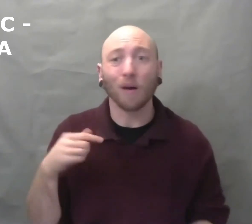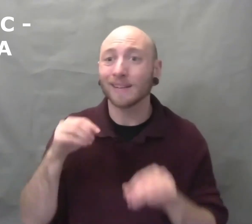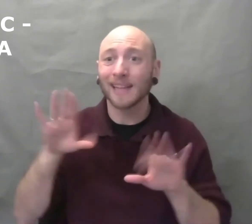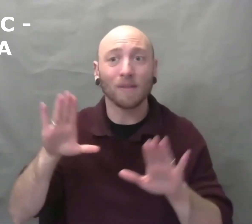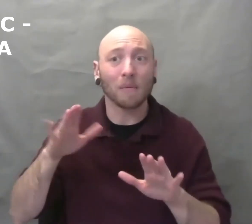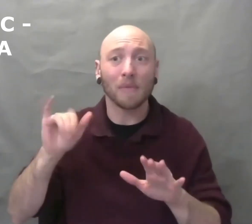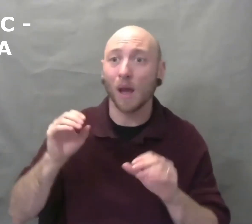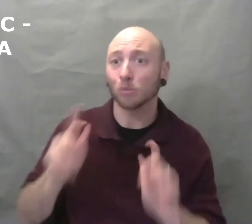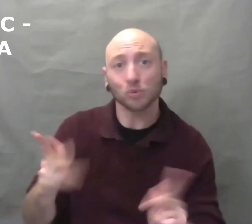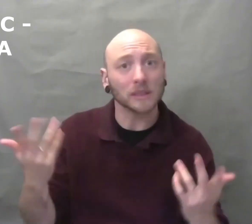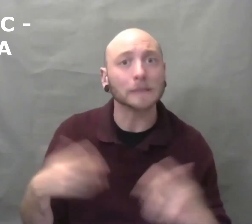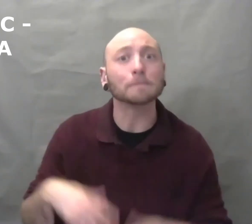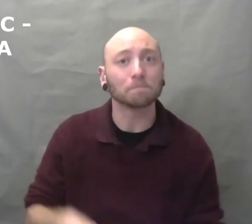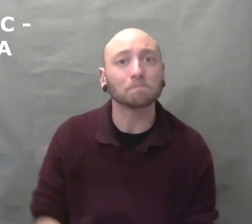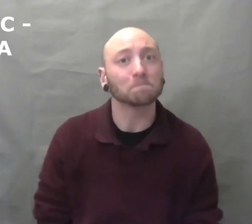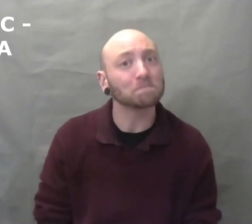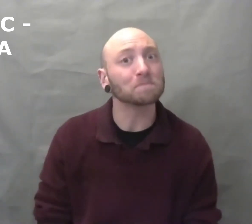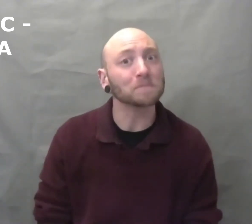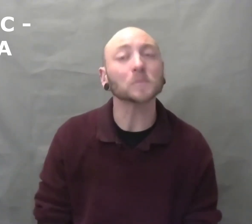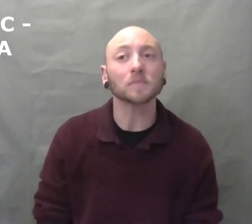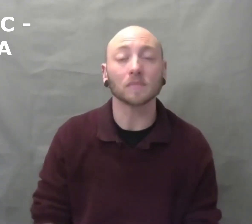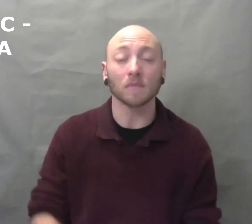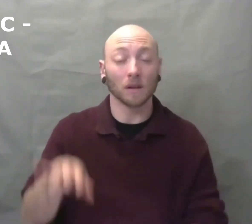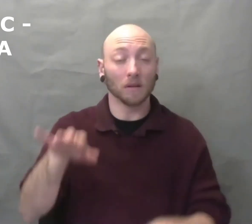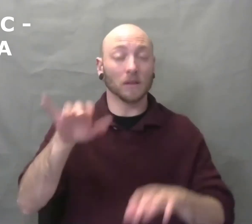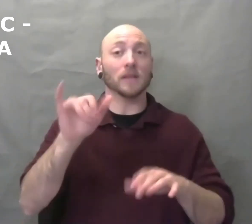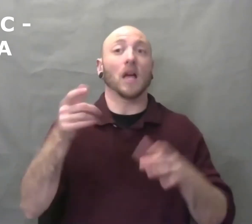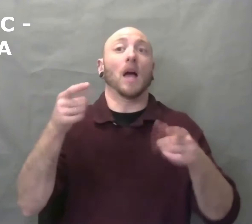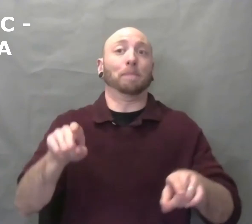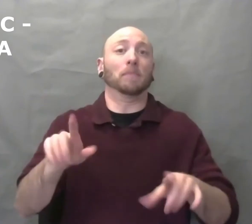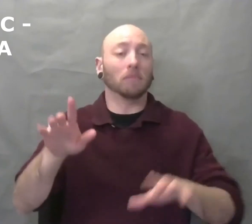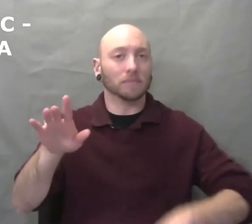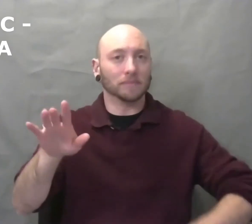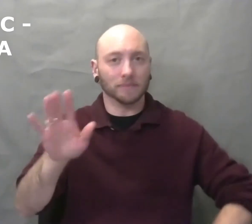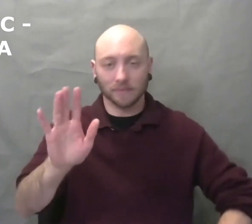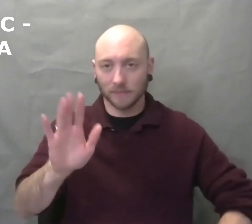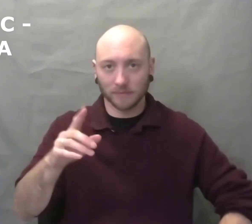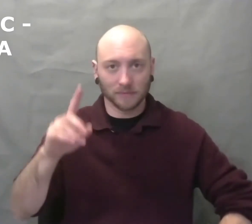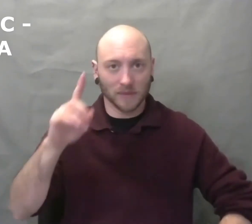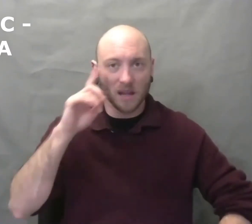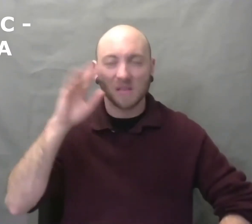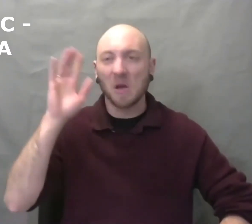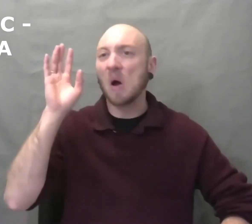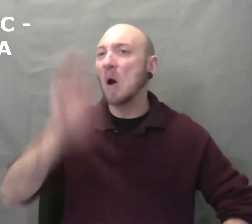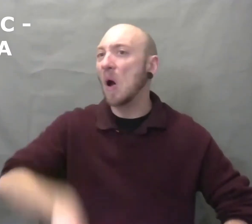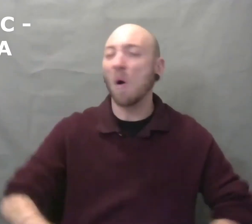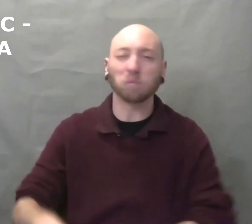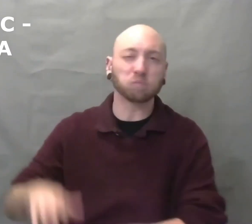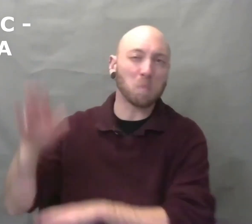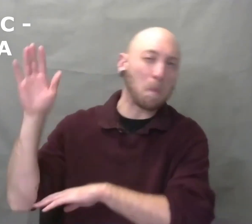So when that happened, of course, I'm just going to go all out and go back into what I was doing. And, I included all those